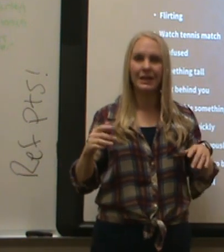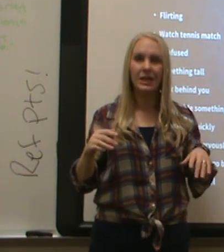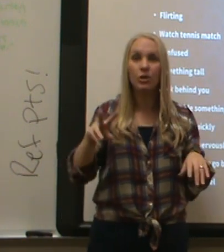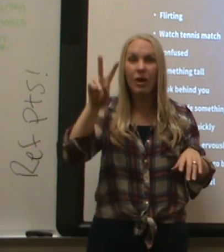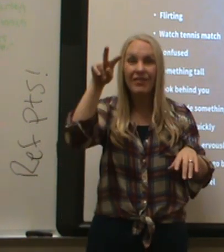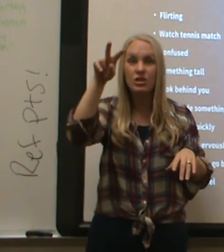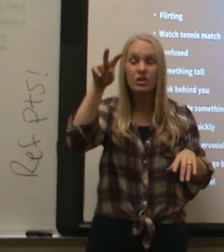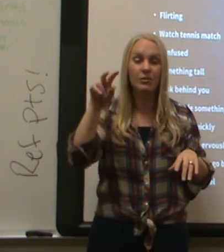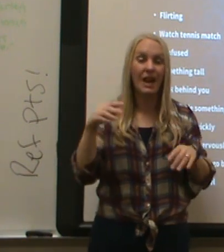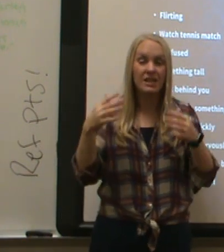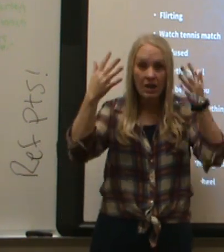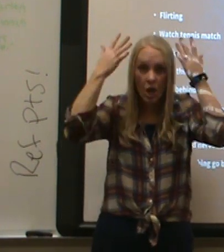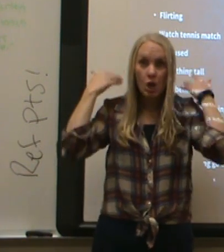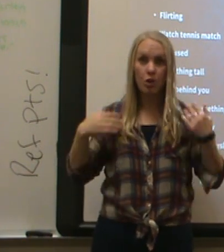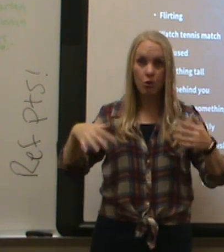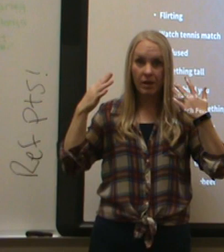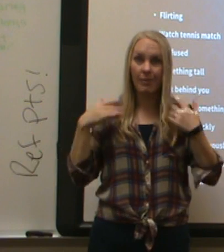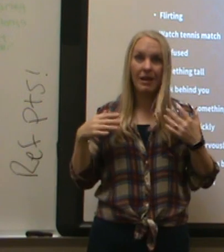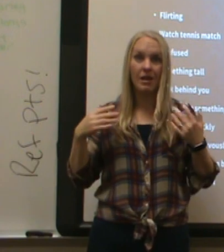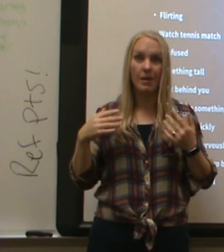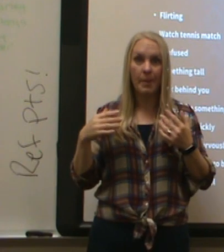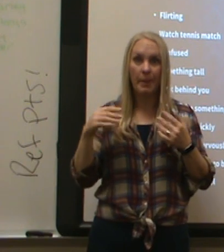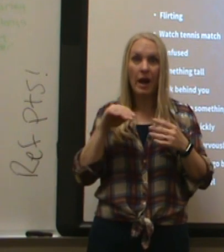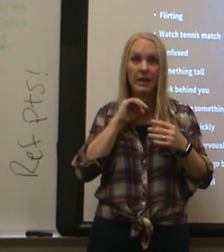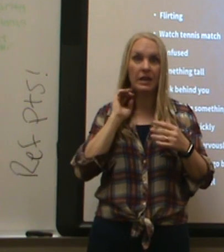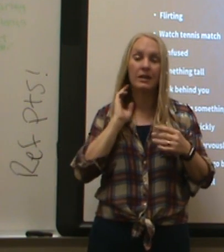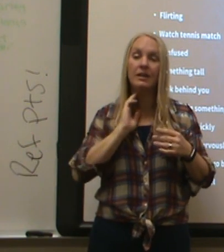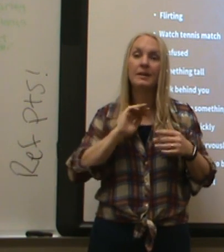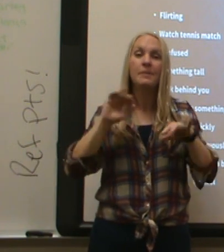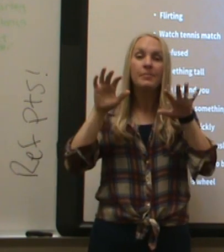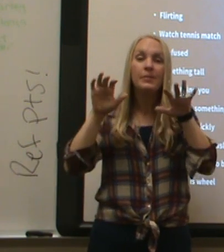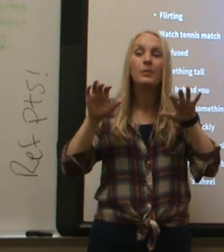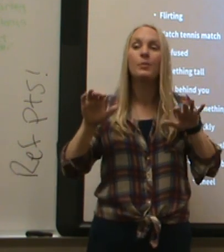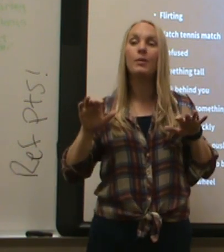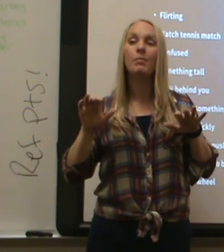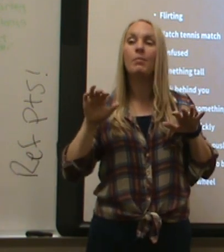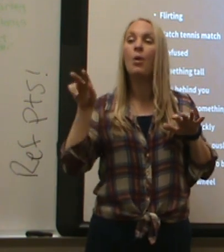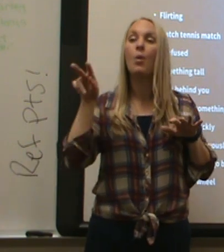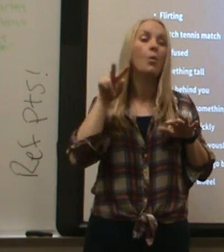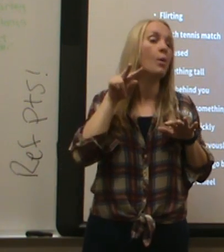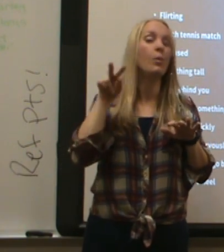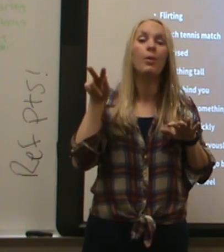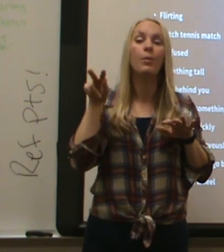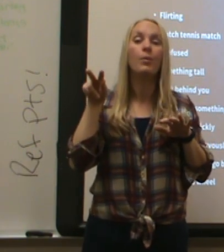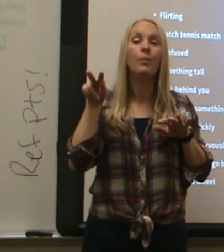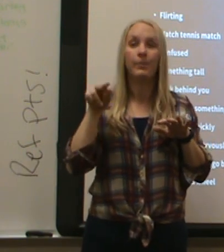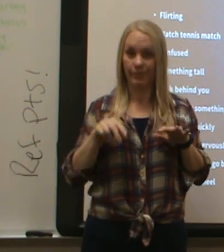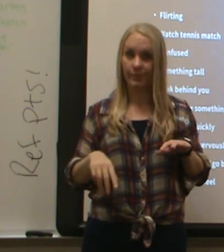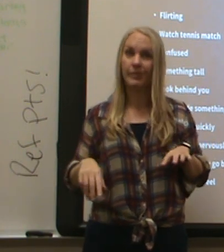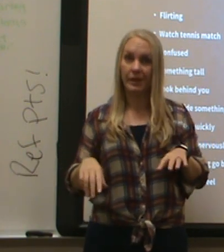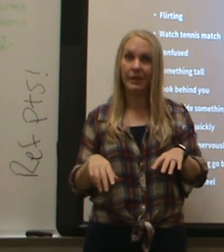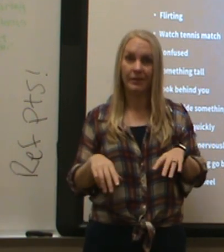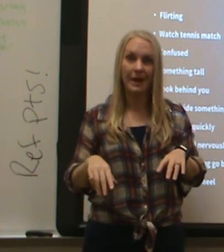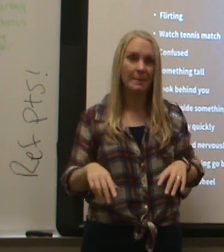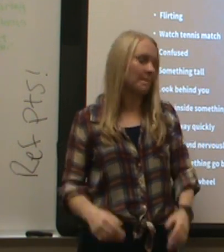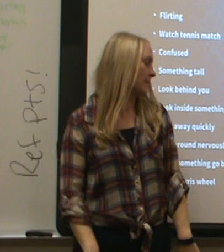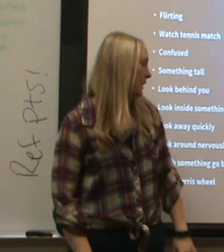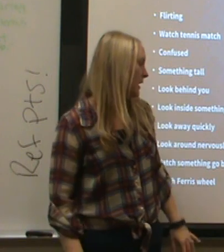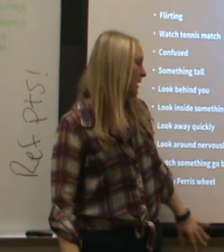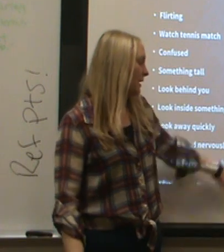Right? You don't have to just do the eyes. You could be the body. Whoop, whoop, whoop. Right?